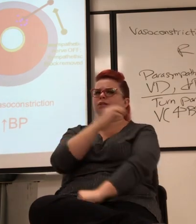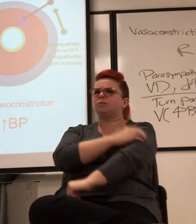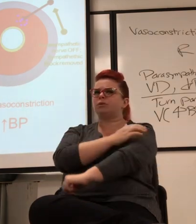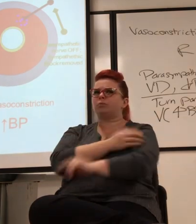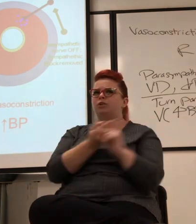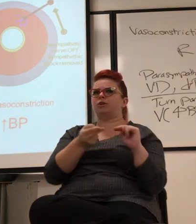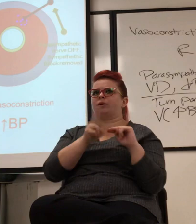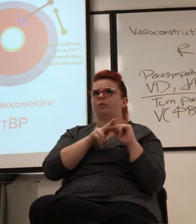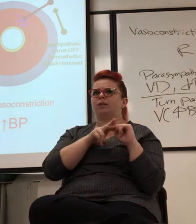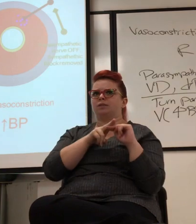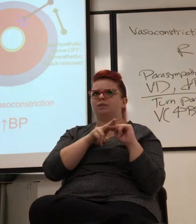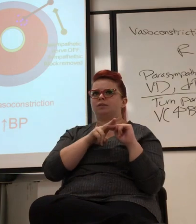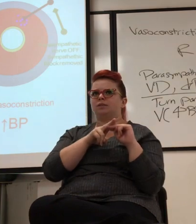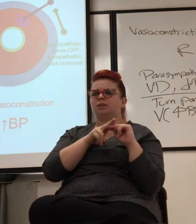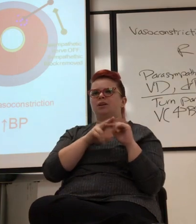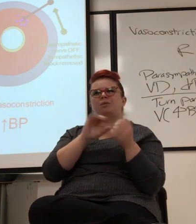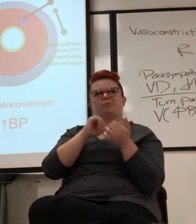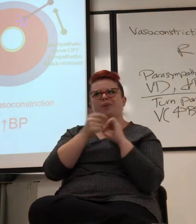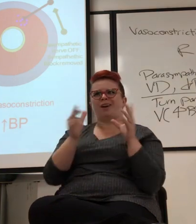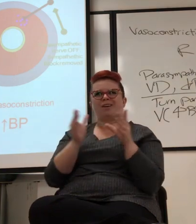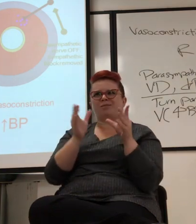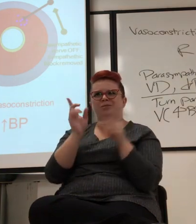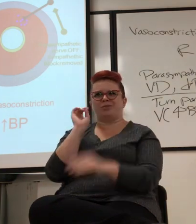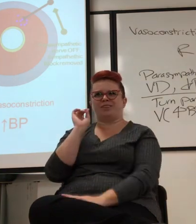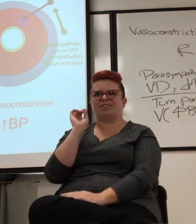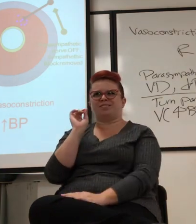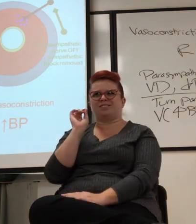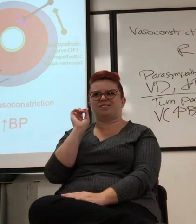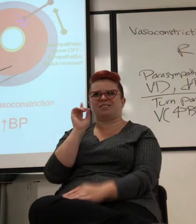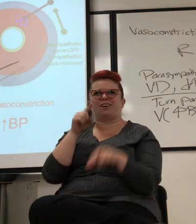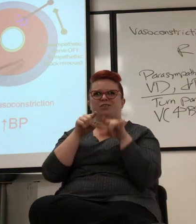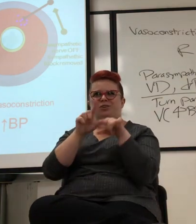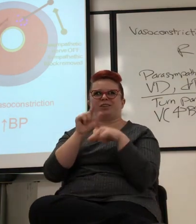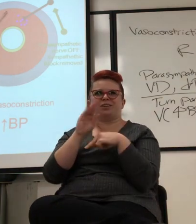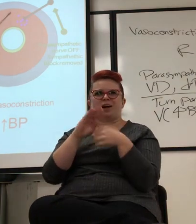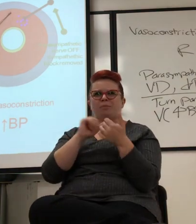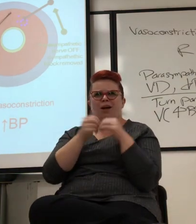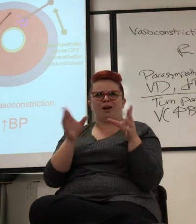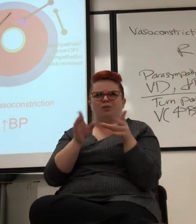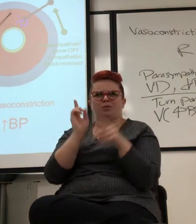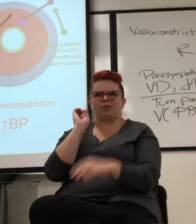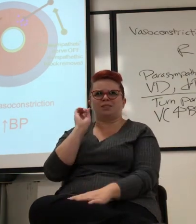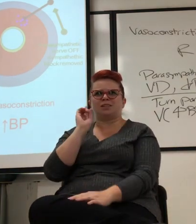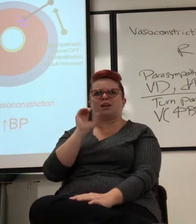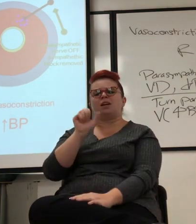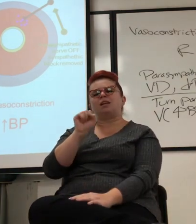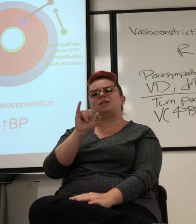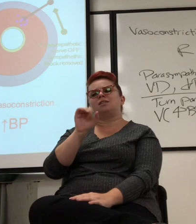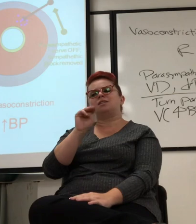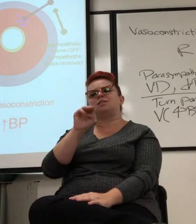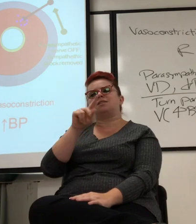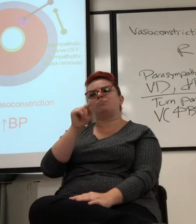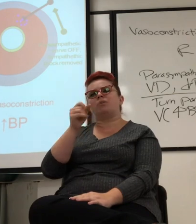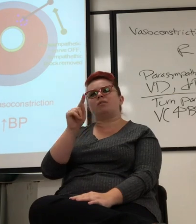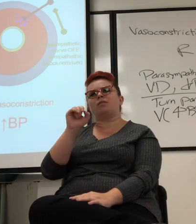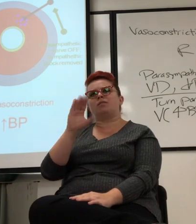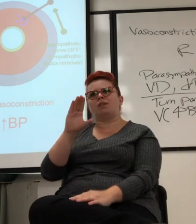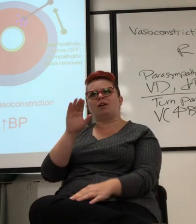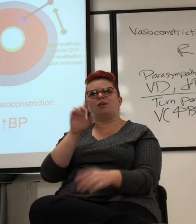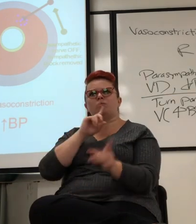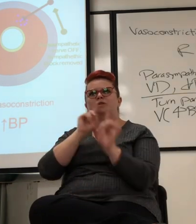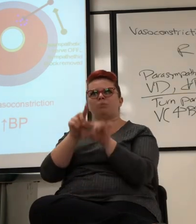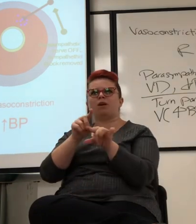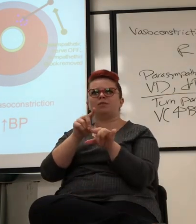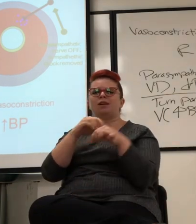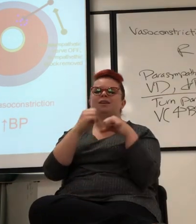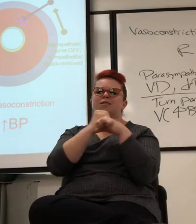systemically. Okay, so, I mean, how do you do this, say, in the lab? What's a sympathetic response? It's the fight or flight response, so